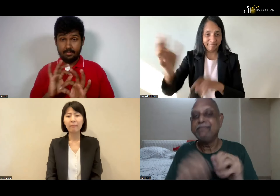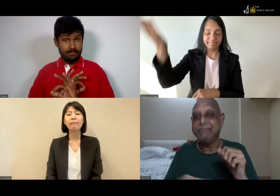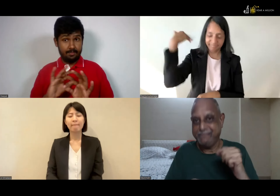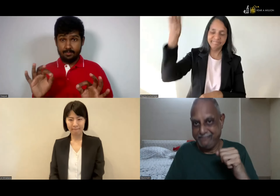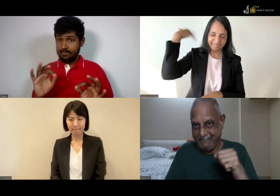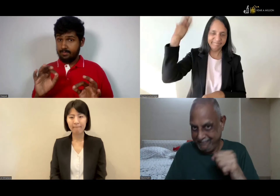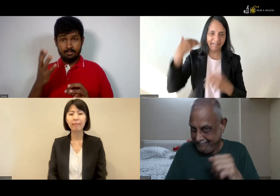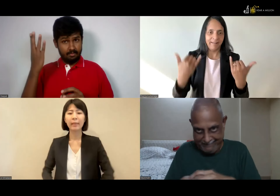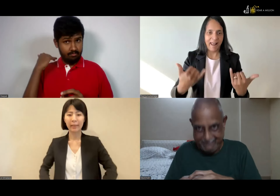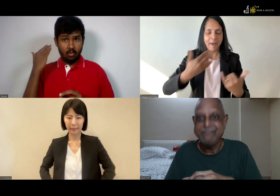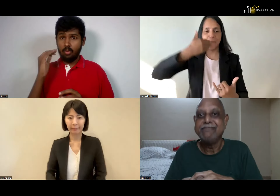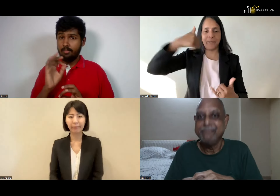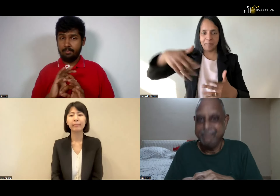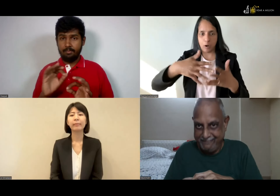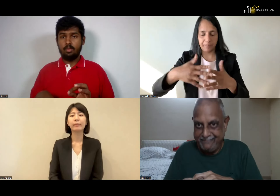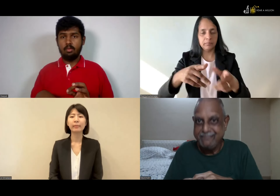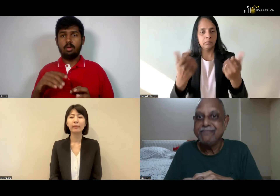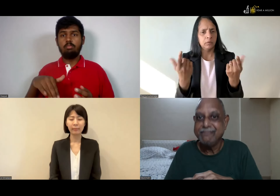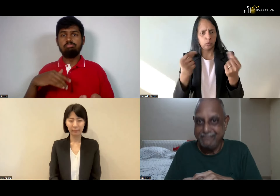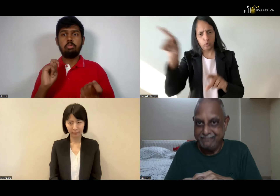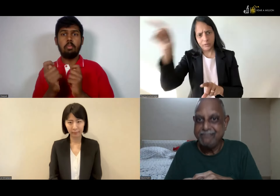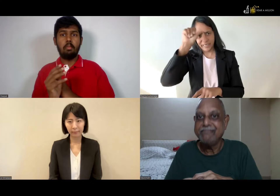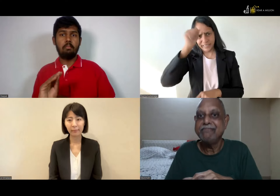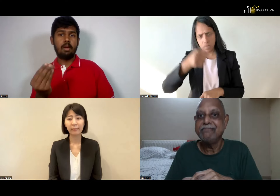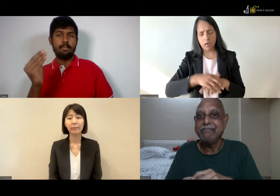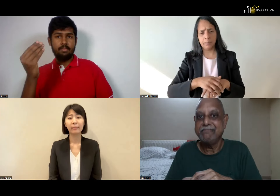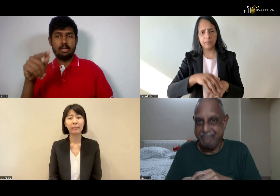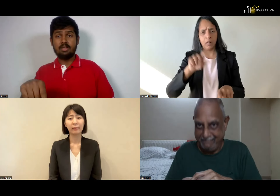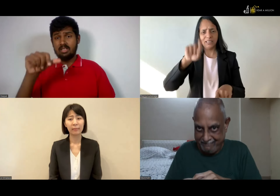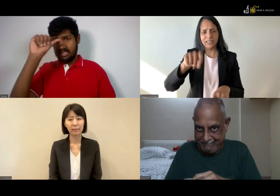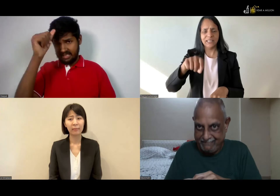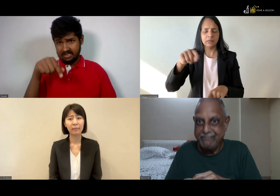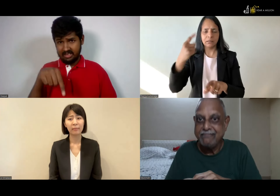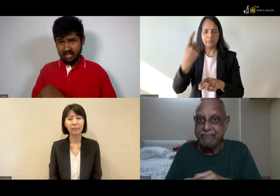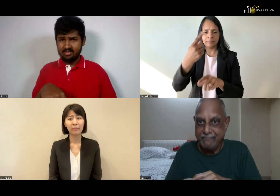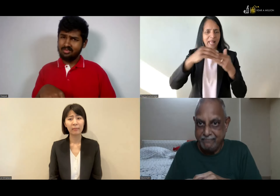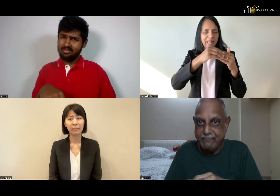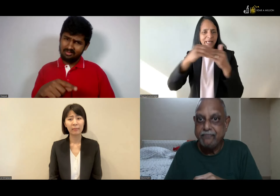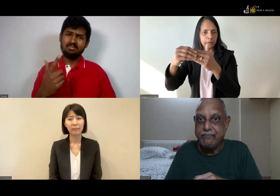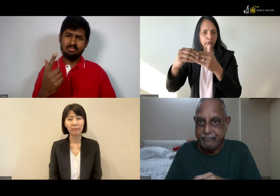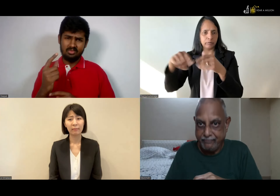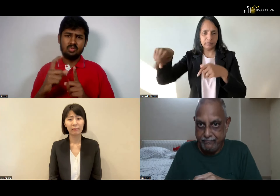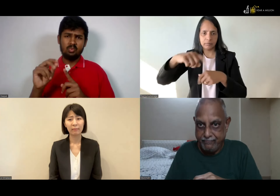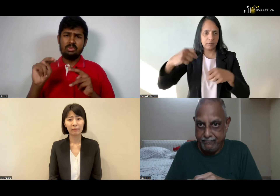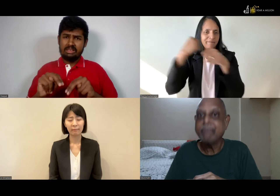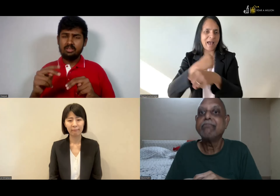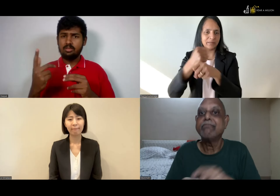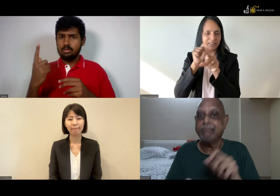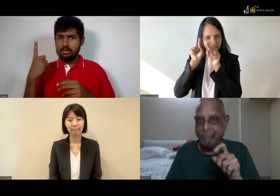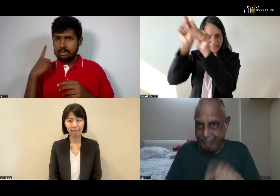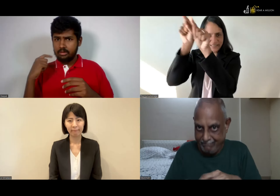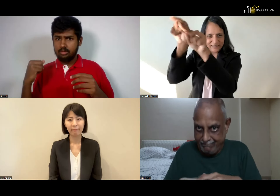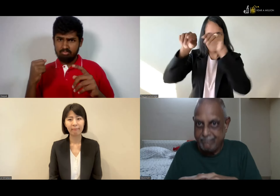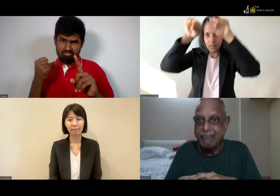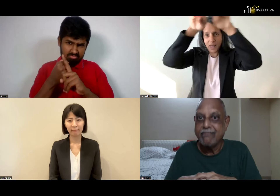interpreters long back, but now, of course, the situation's better. So India definitely needs